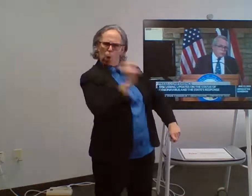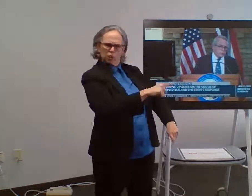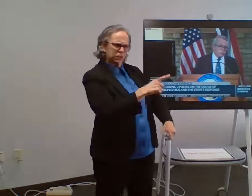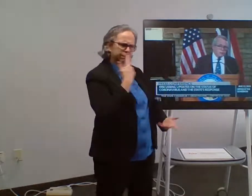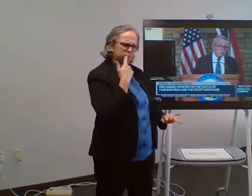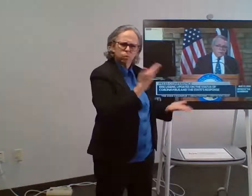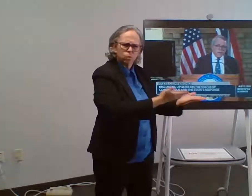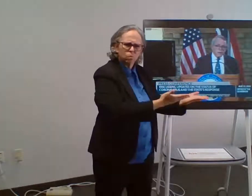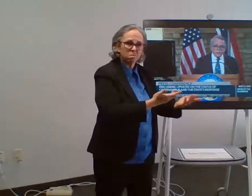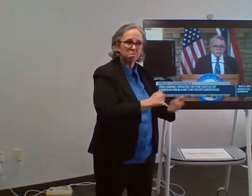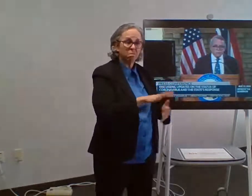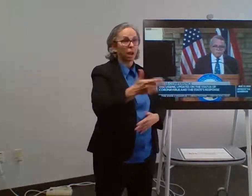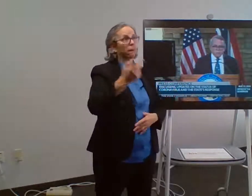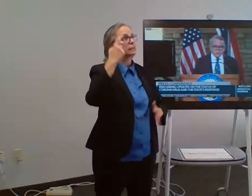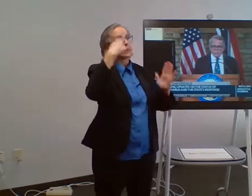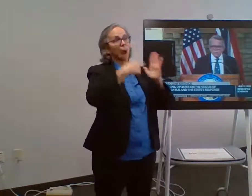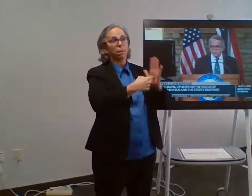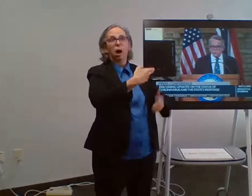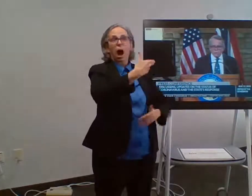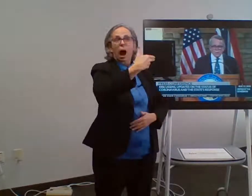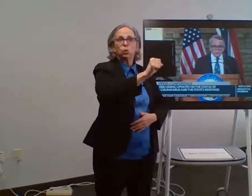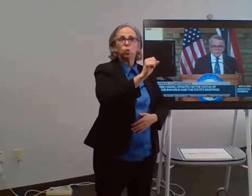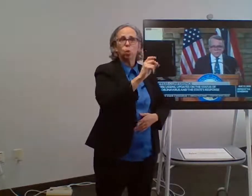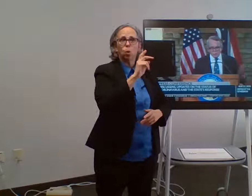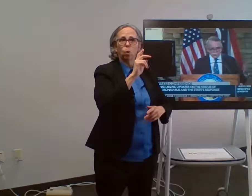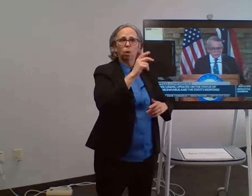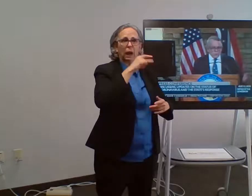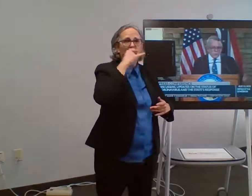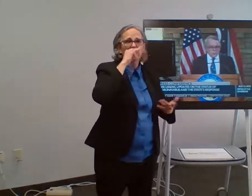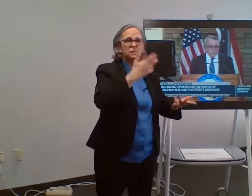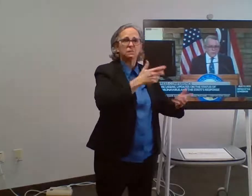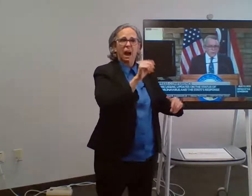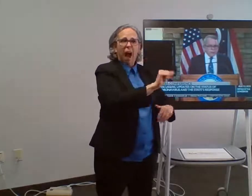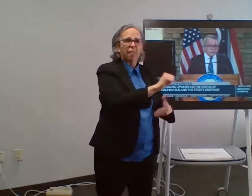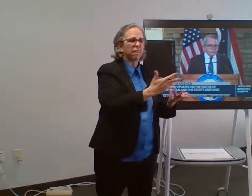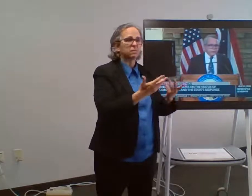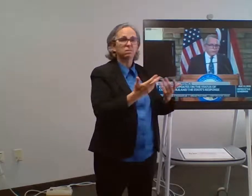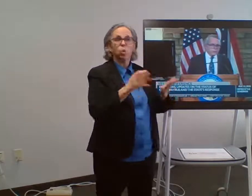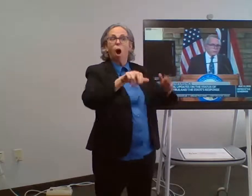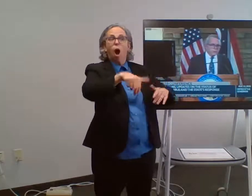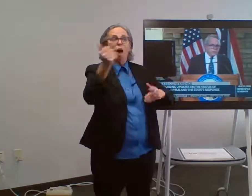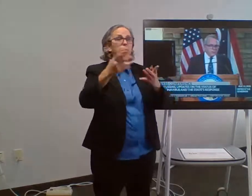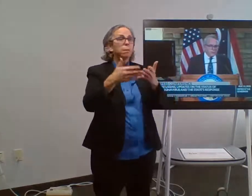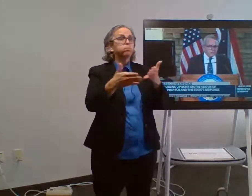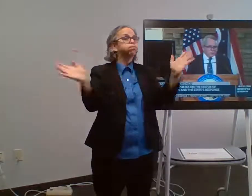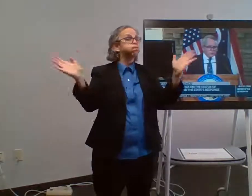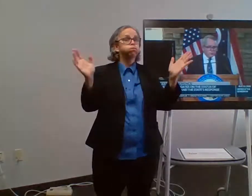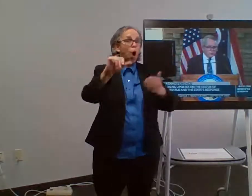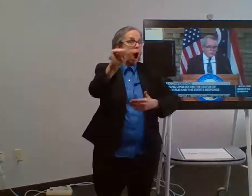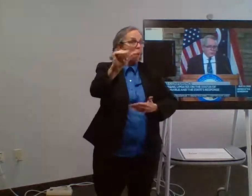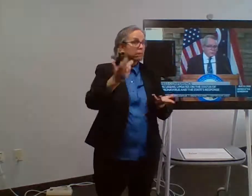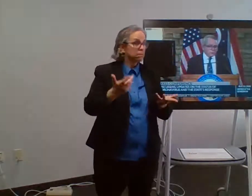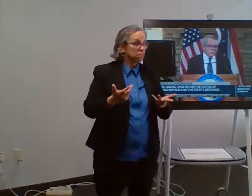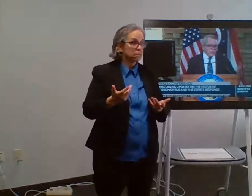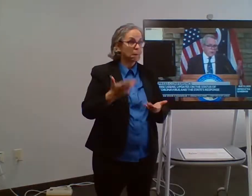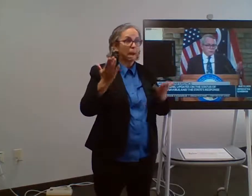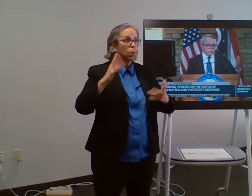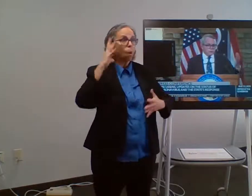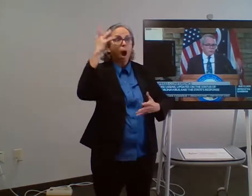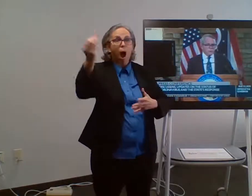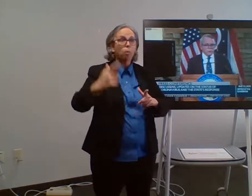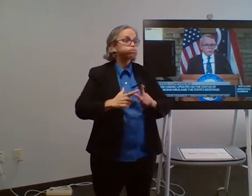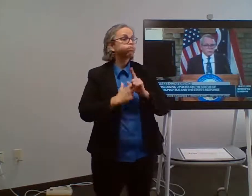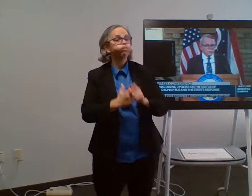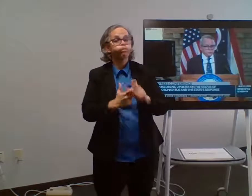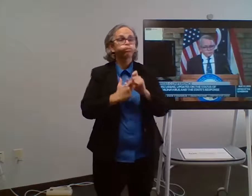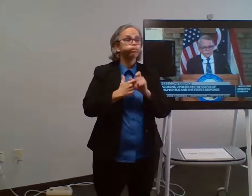school athletes, but also for anybody who might, want to run at 25 years